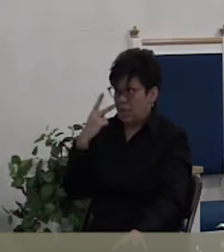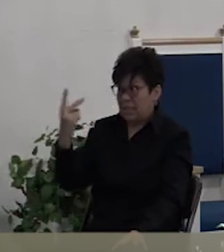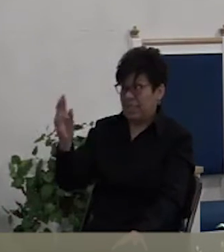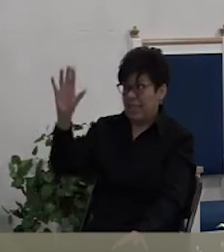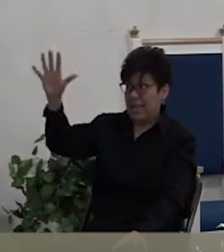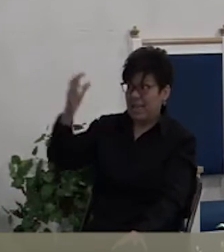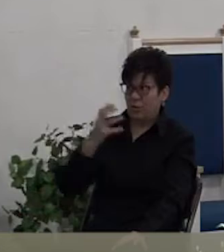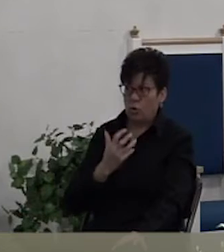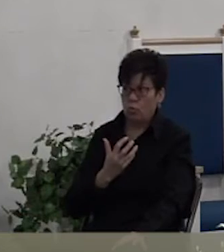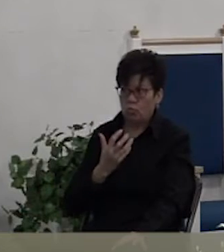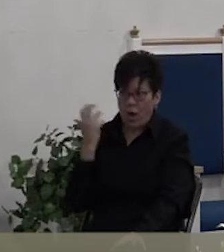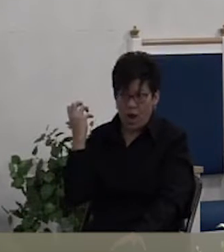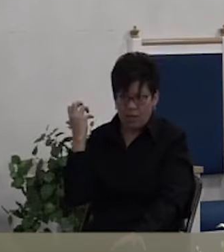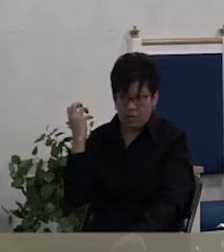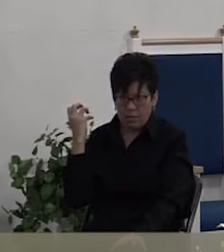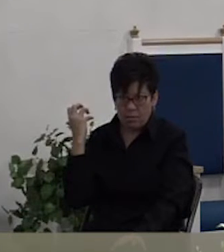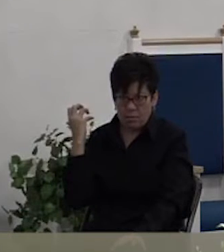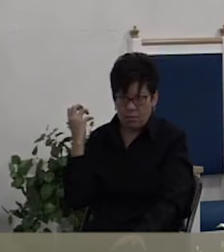of God.